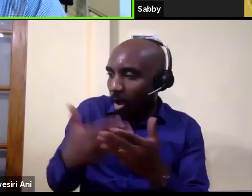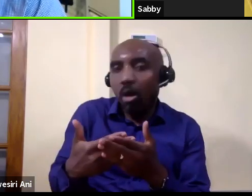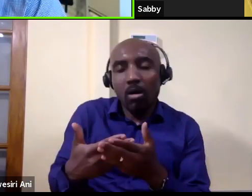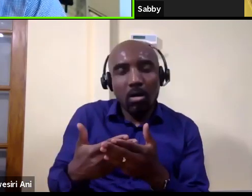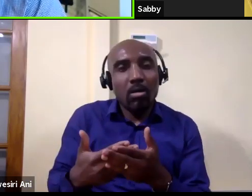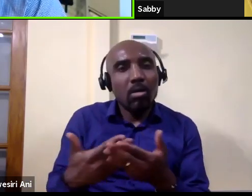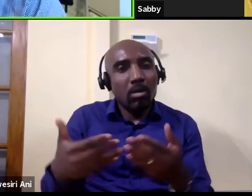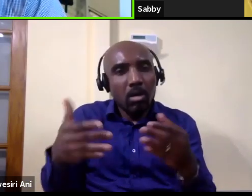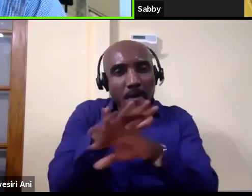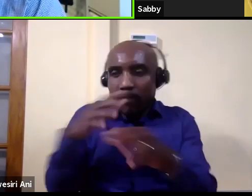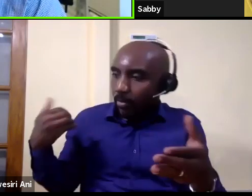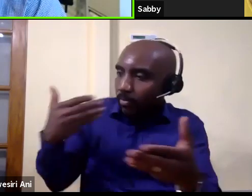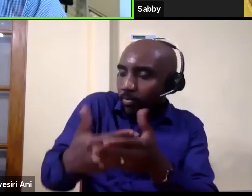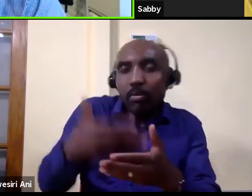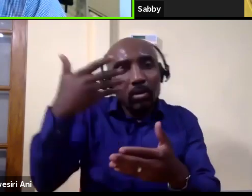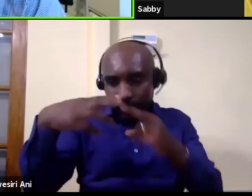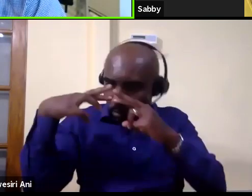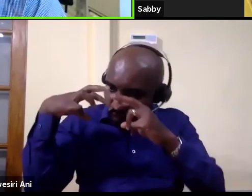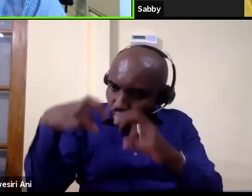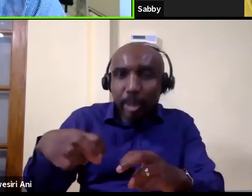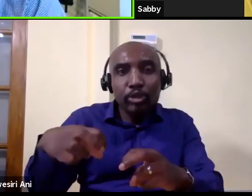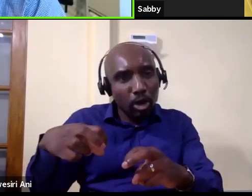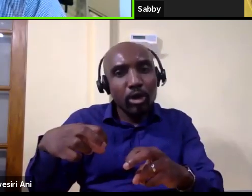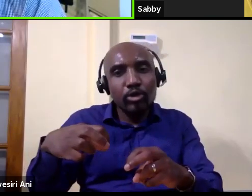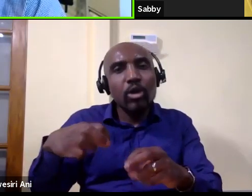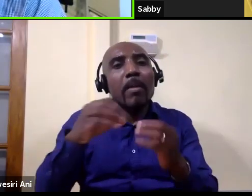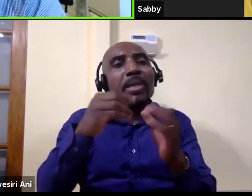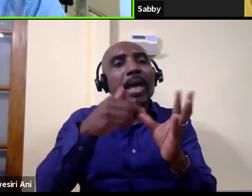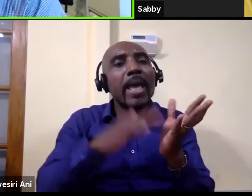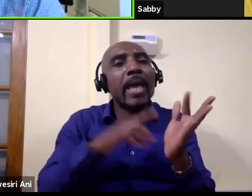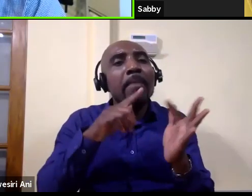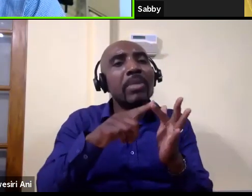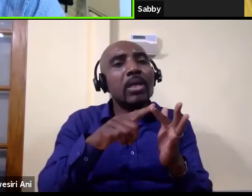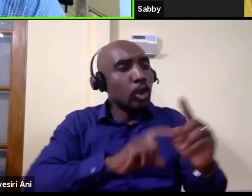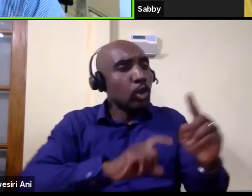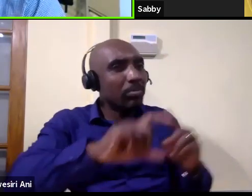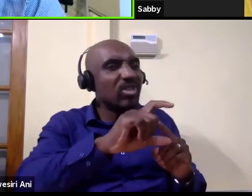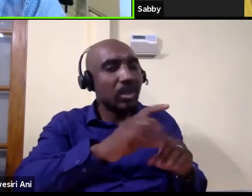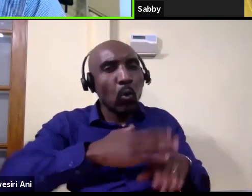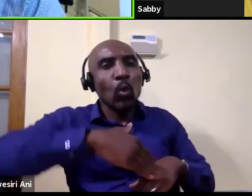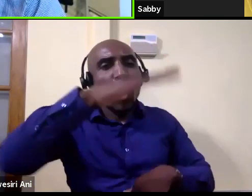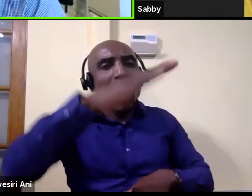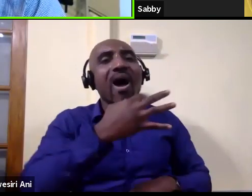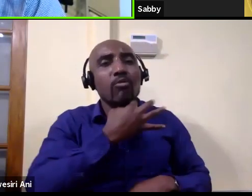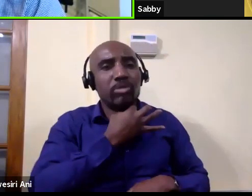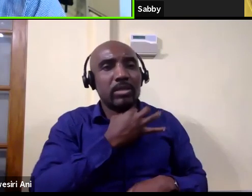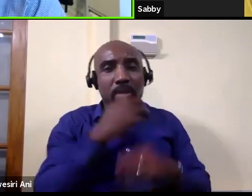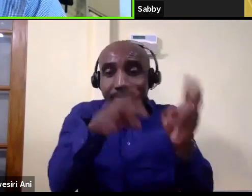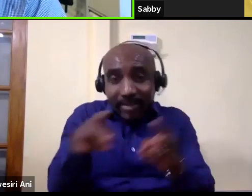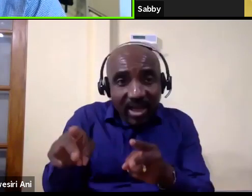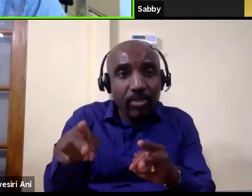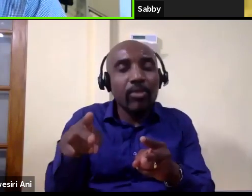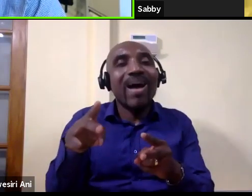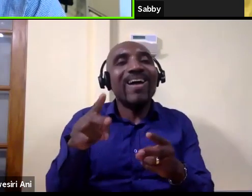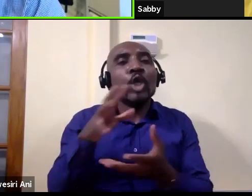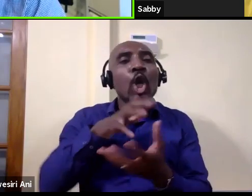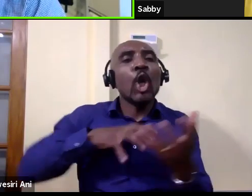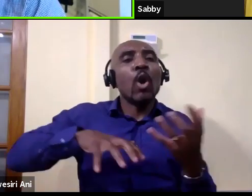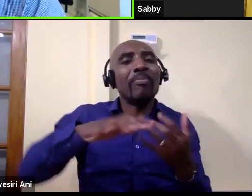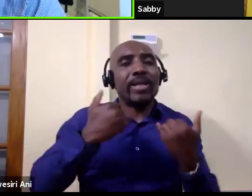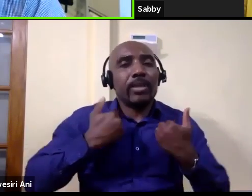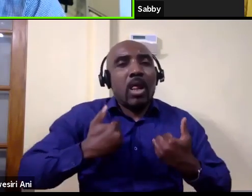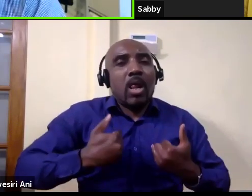prior research that BAME communities have a much higher risk of both complications and death from COVID-19. So about twice as